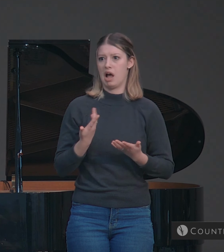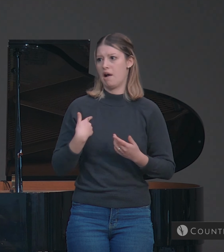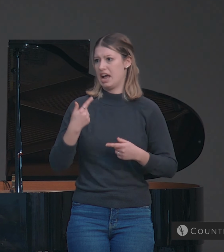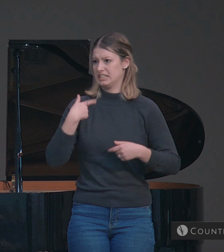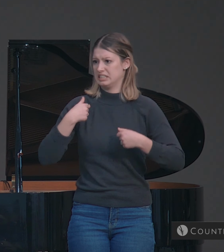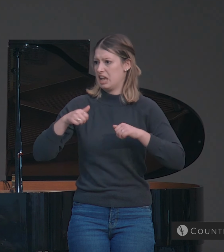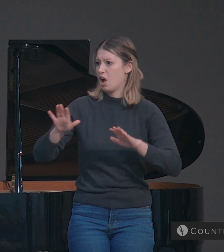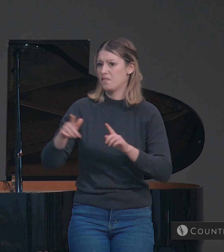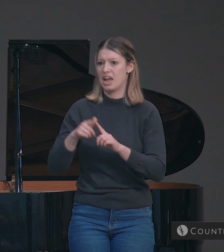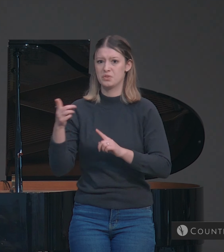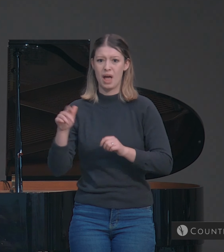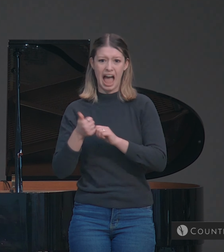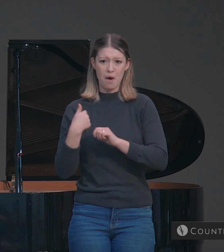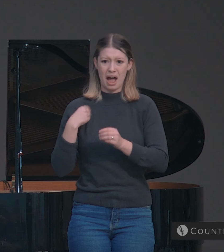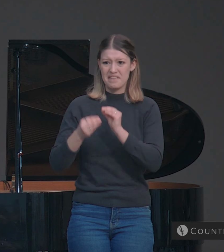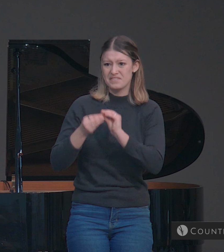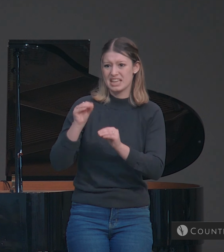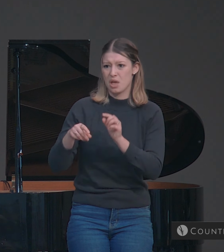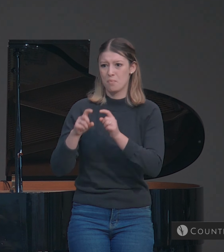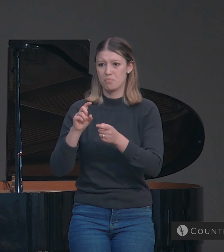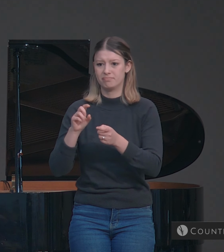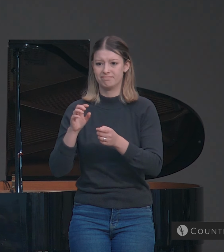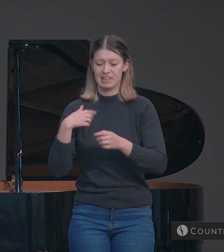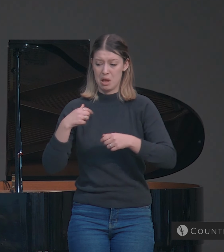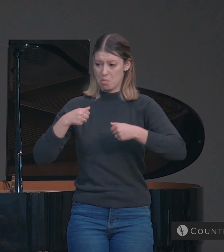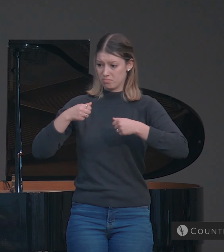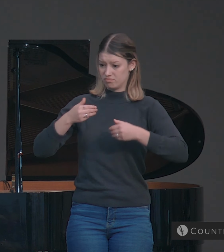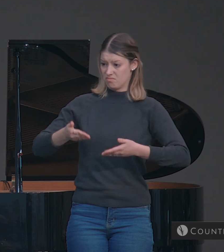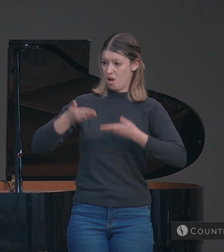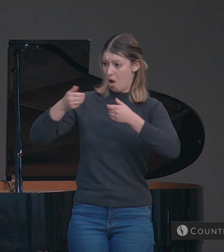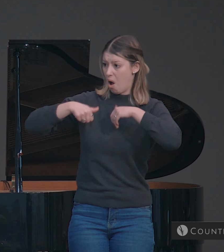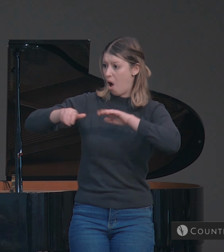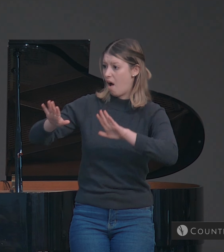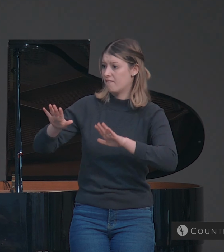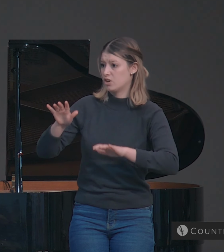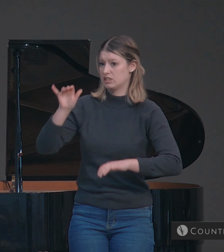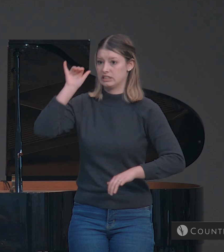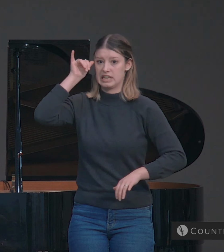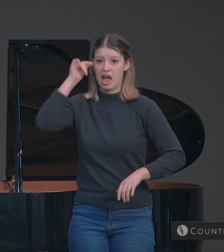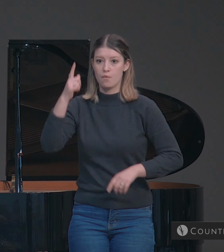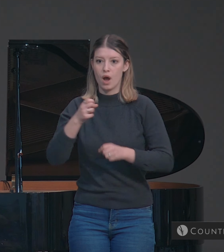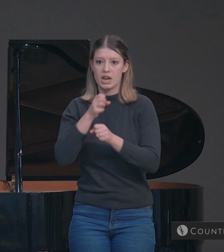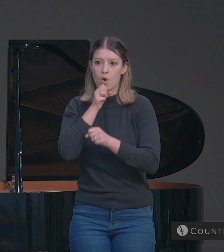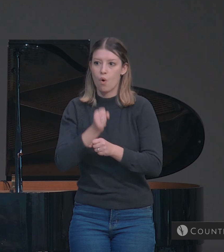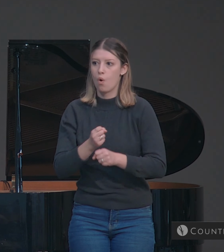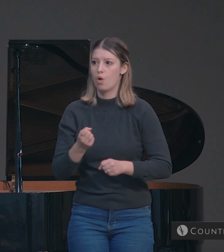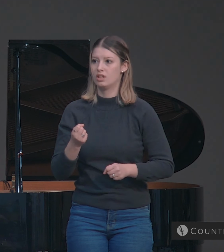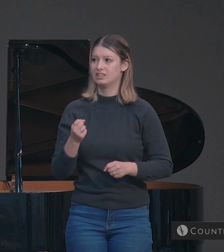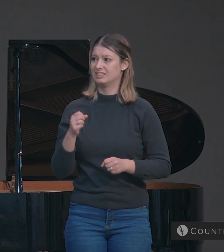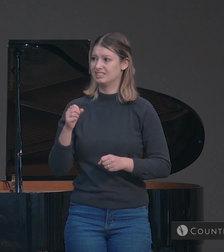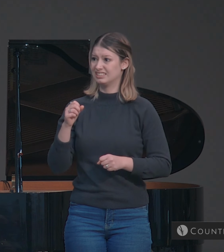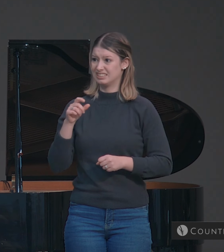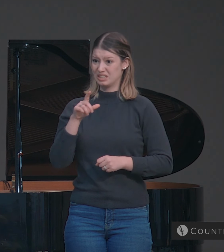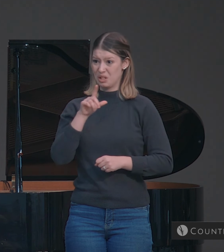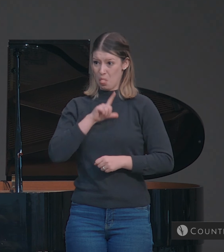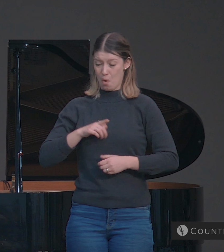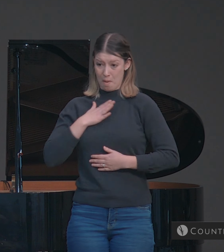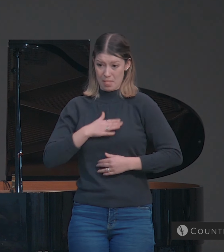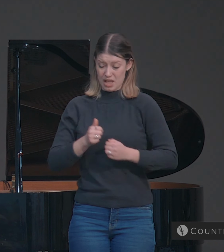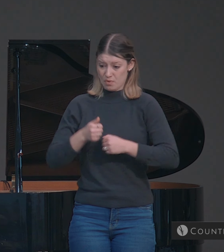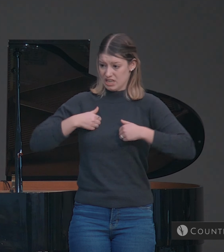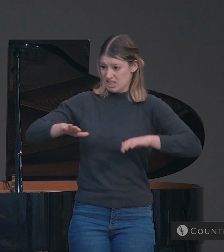on high? Shall I come with burnt offerings, calves a year old? Will the Lord be pleased with thousands of